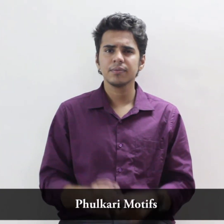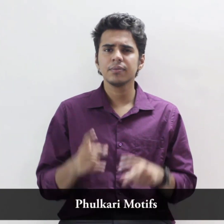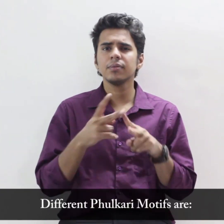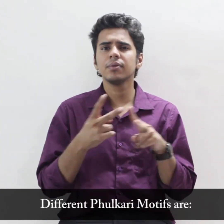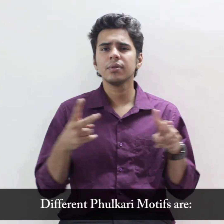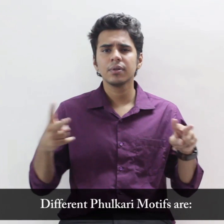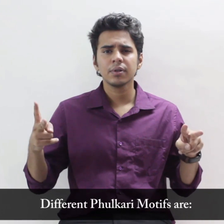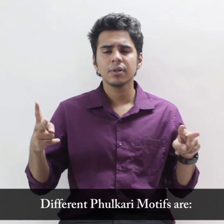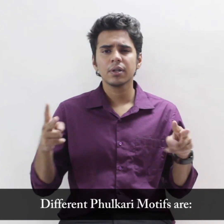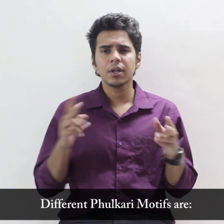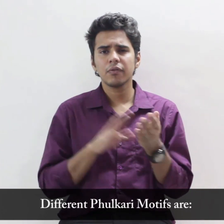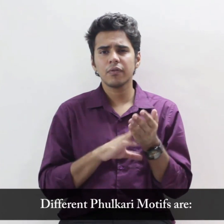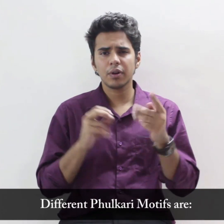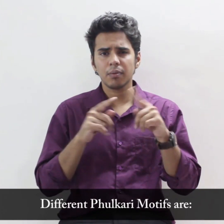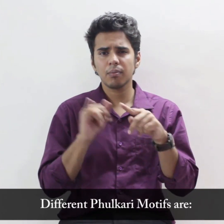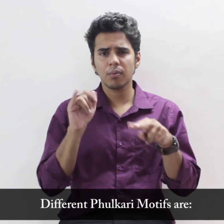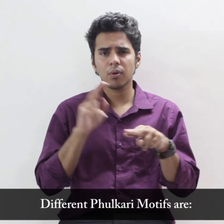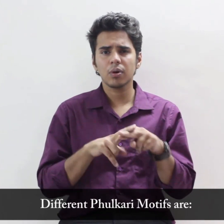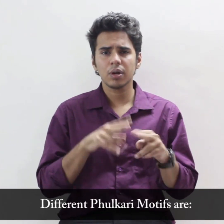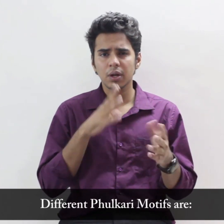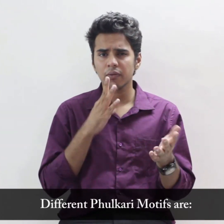Different Fulkari motifs are